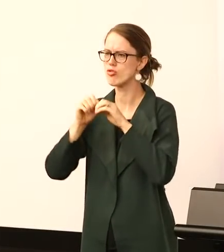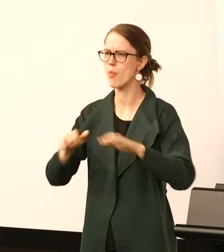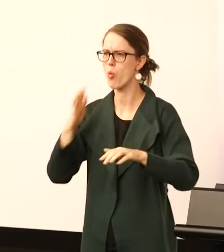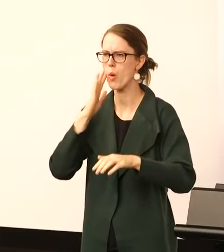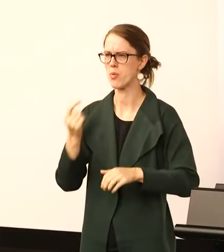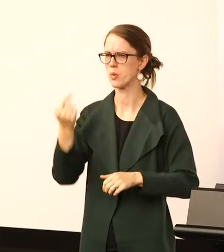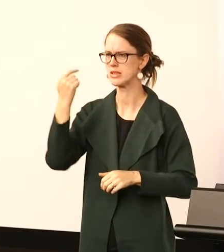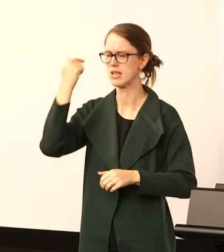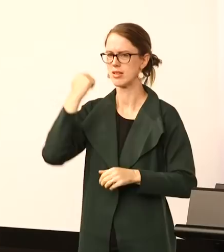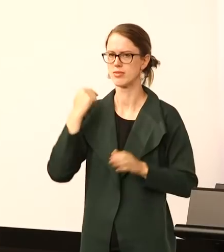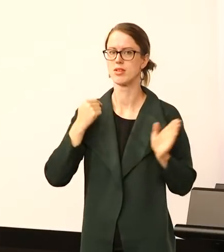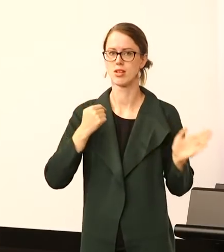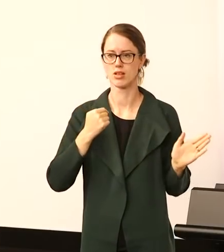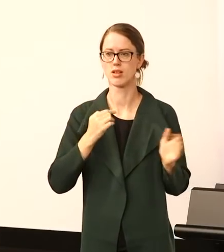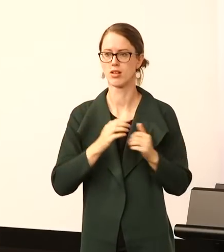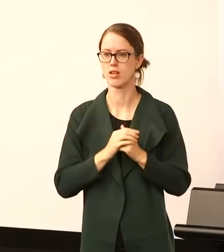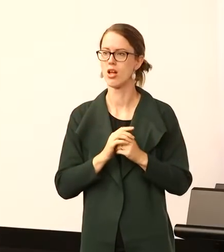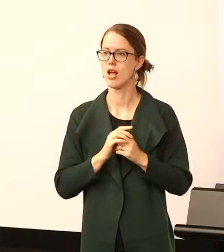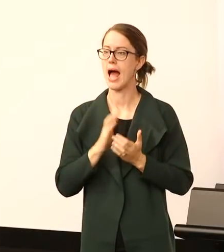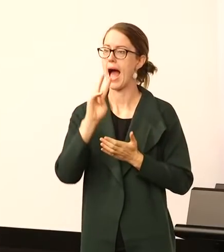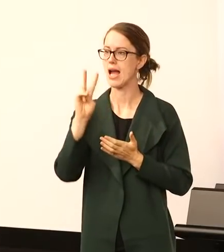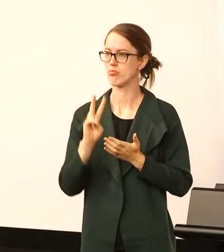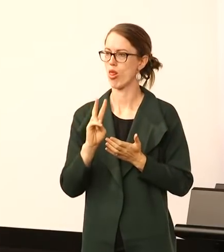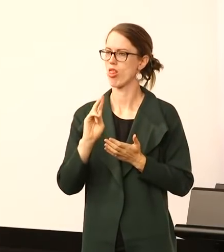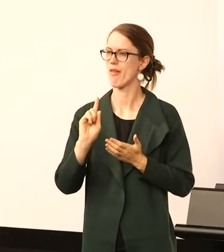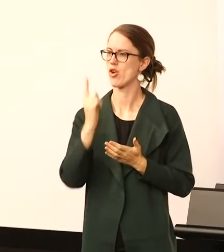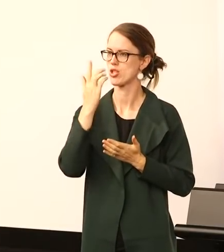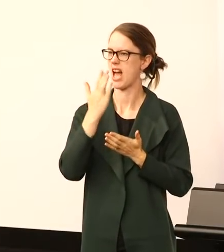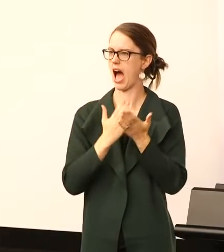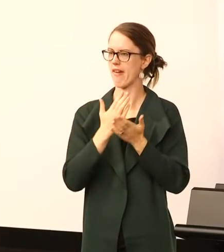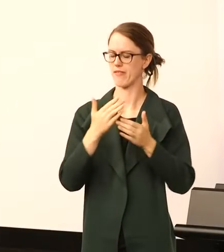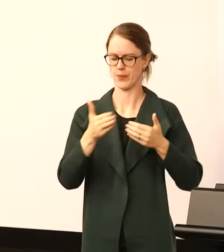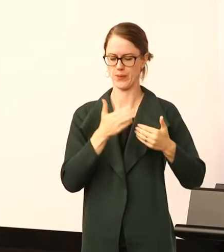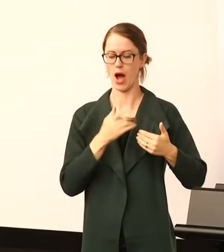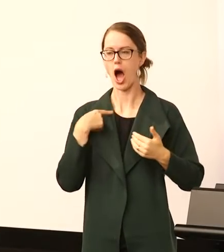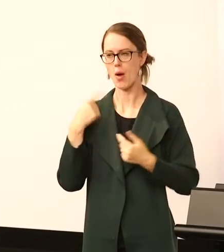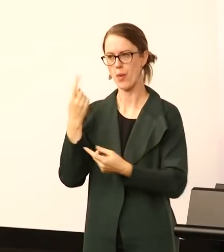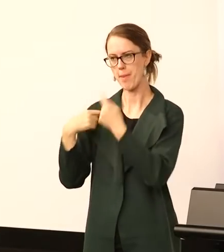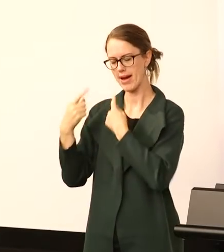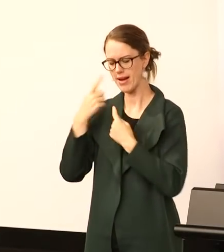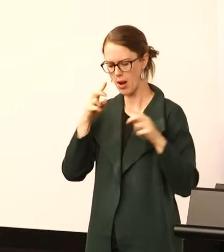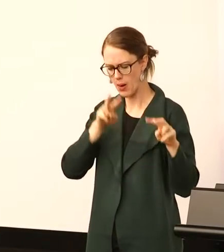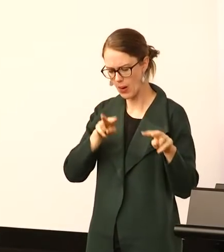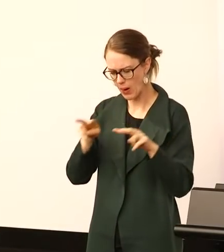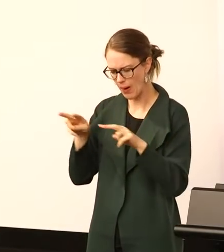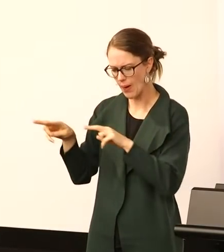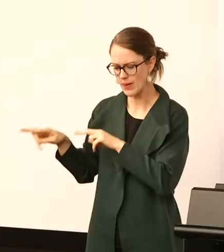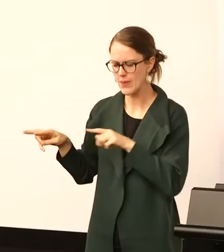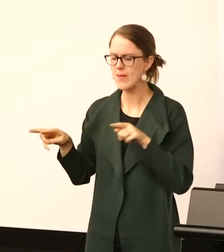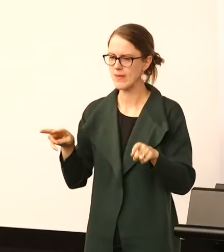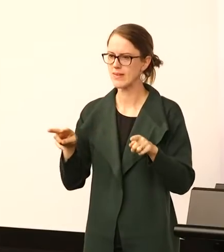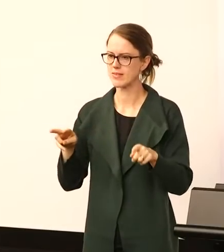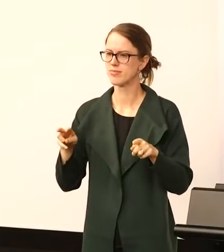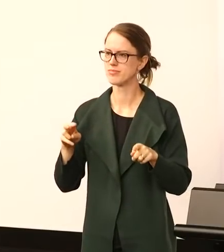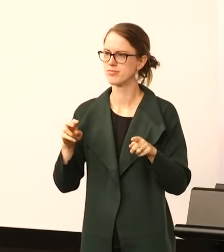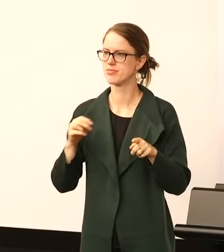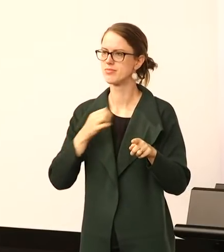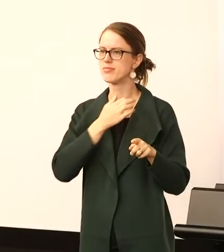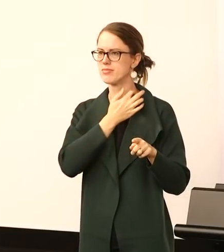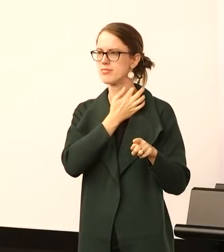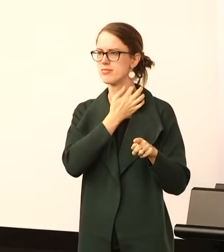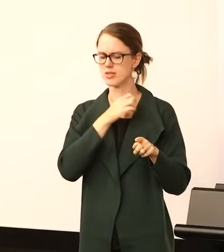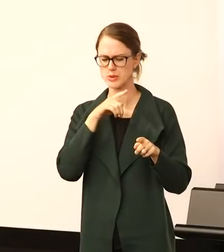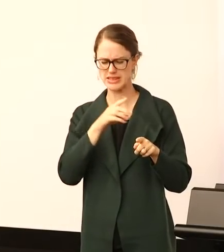transmission? In the first part of April, having gone back and looked at all the cases, in particular those ones where it was